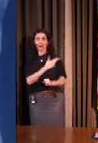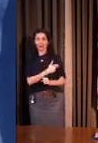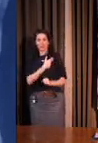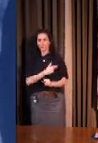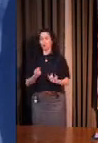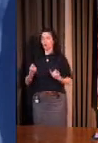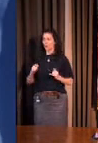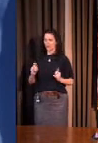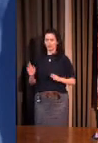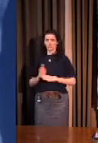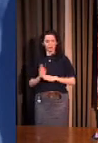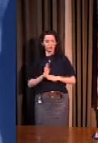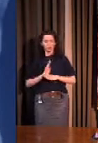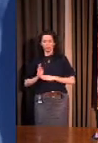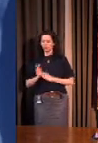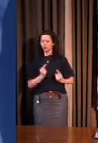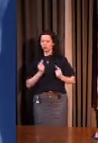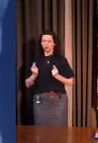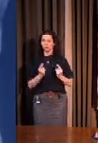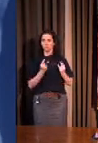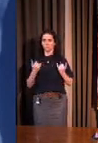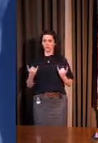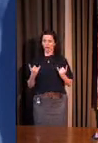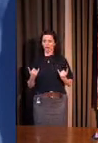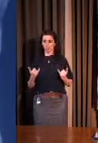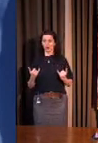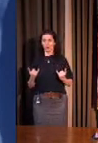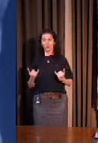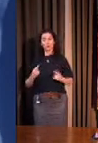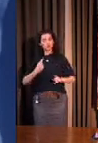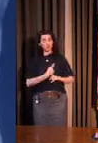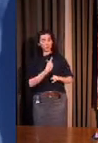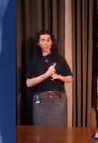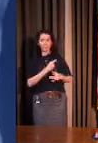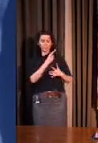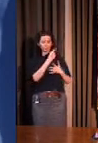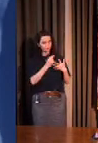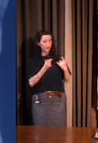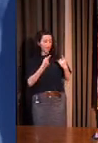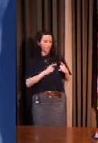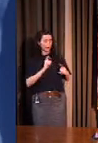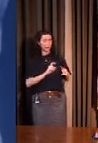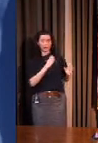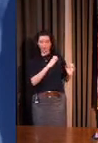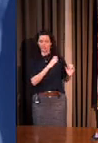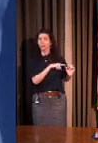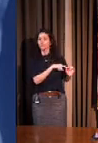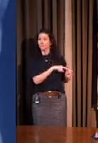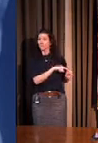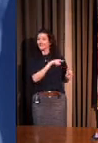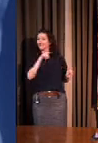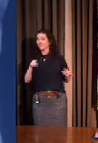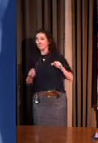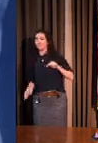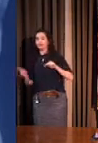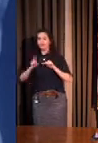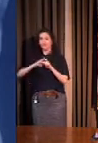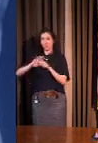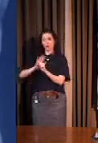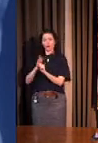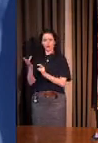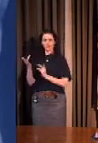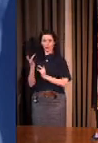keep up with the volume while they're so busy now. All of that is added volume on top of what a hospital normally sees. That